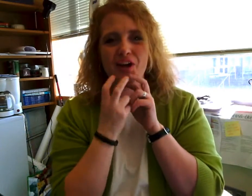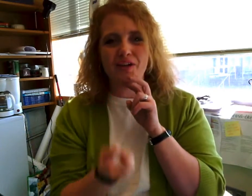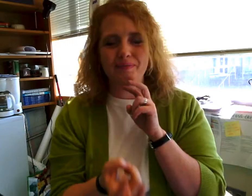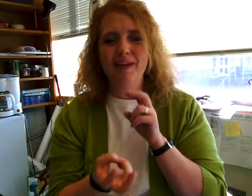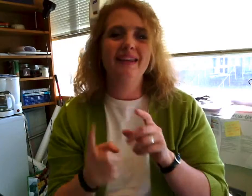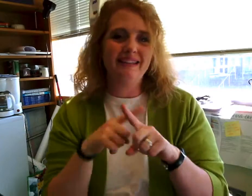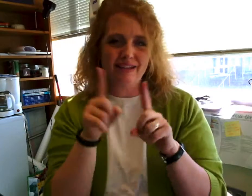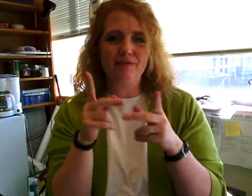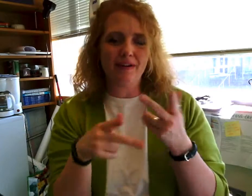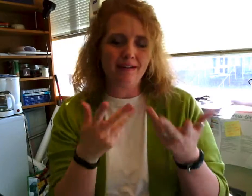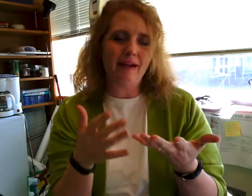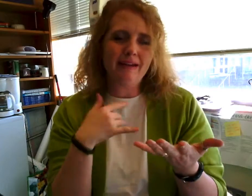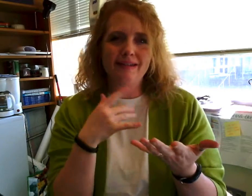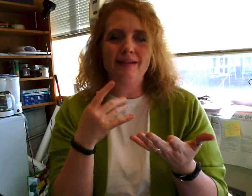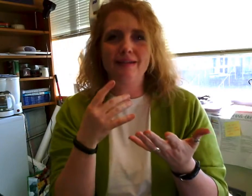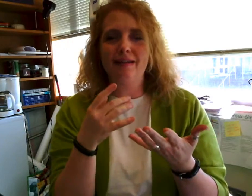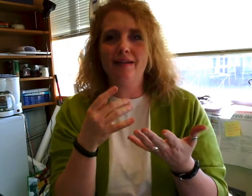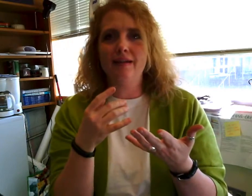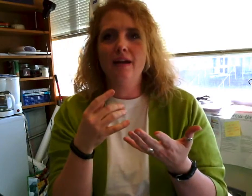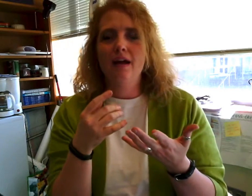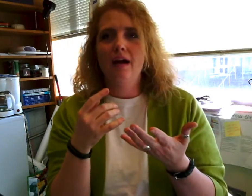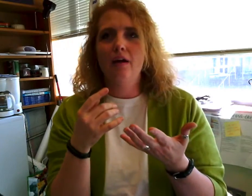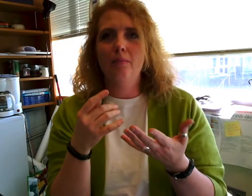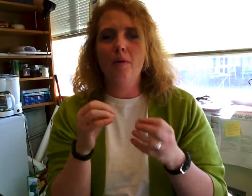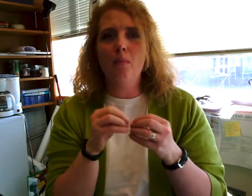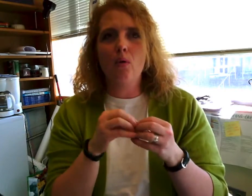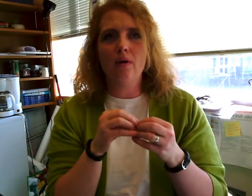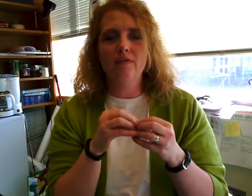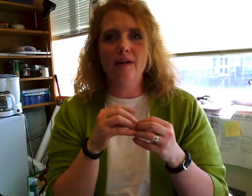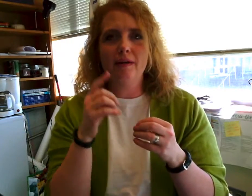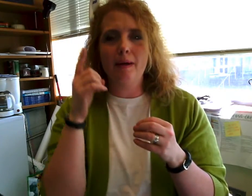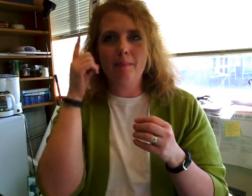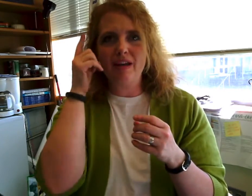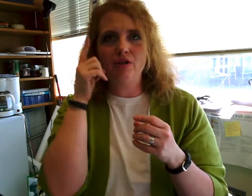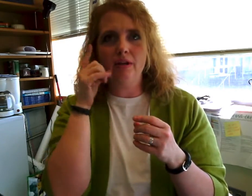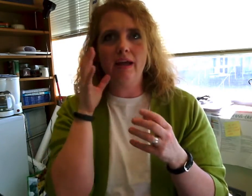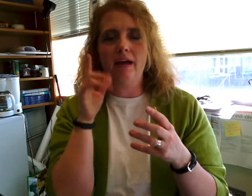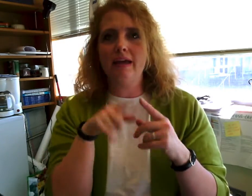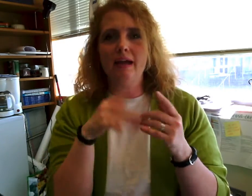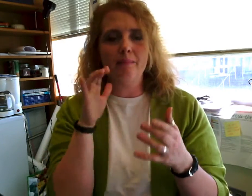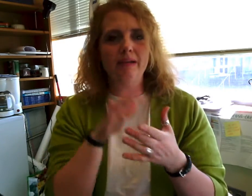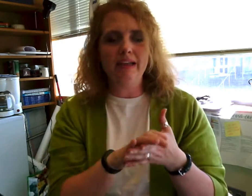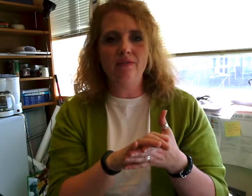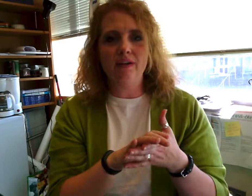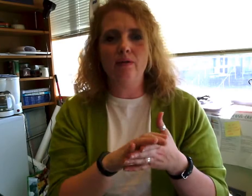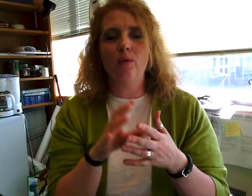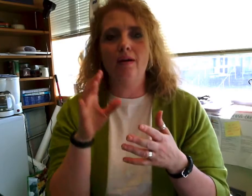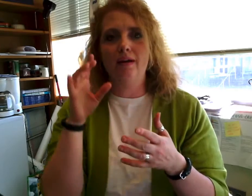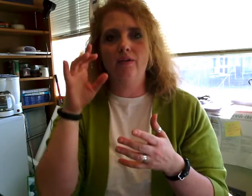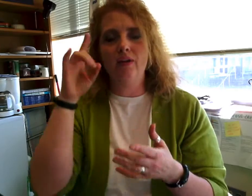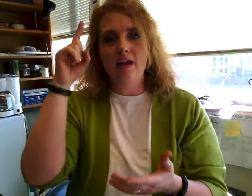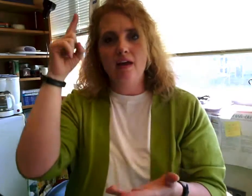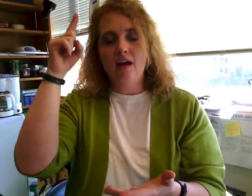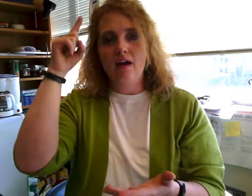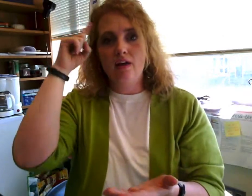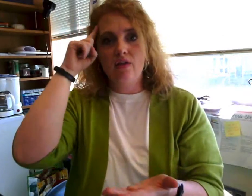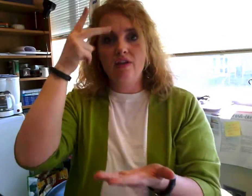shock. That's a different, I guess it's more of a mental, like I can't believe it, whereas